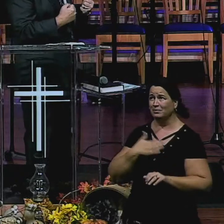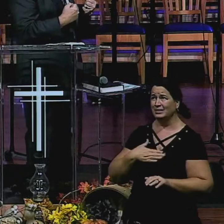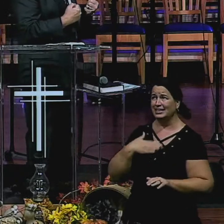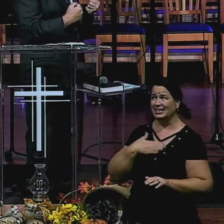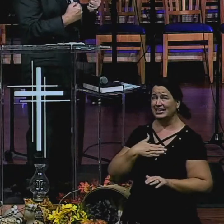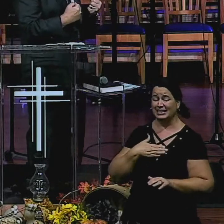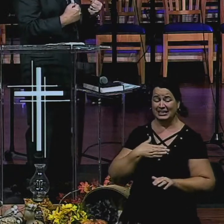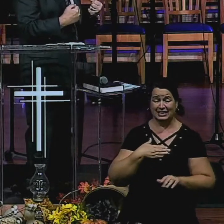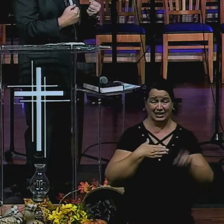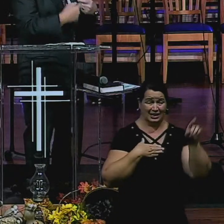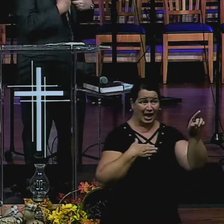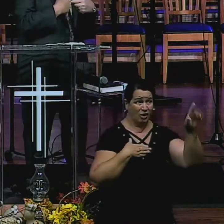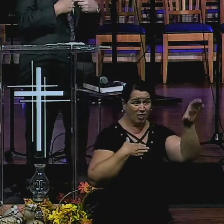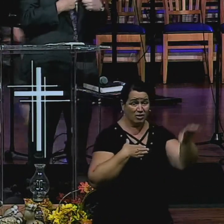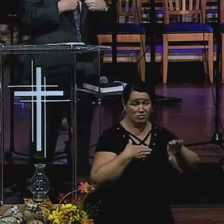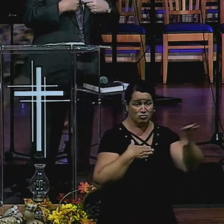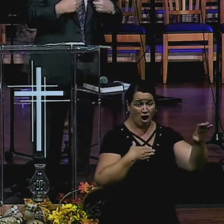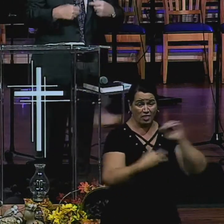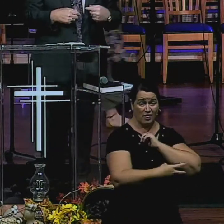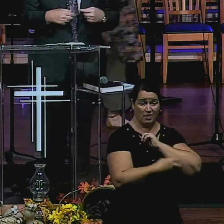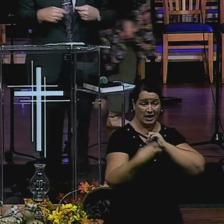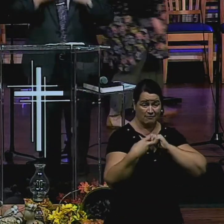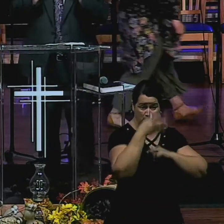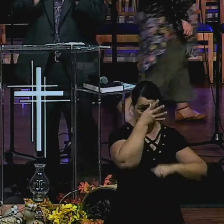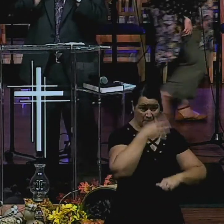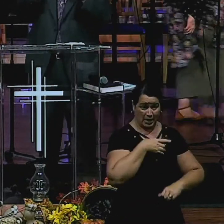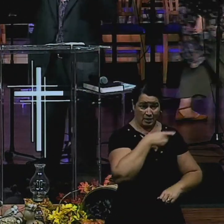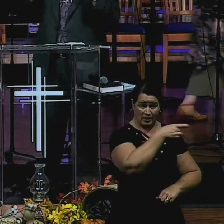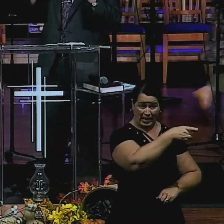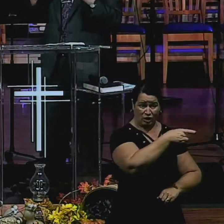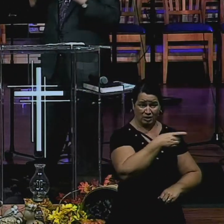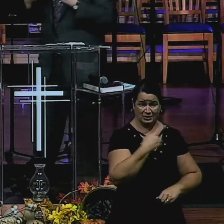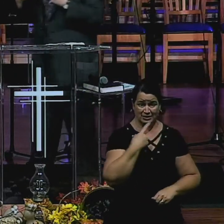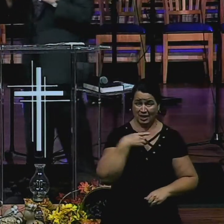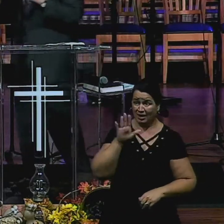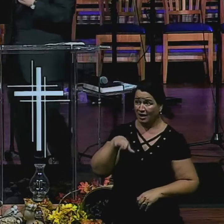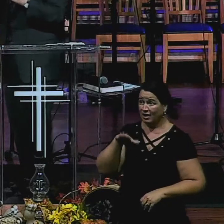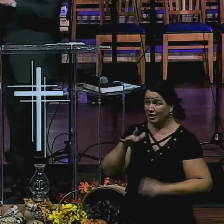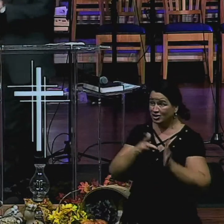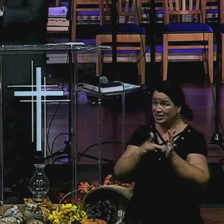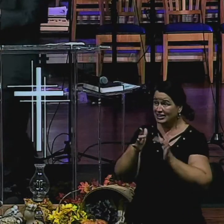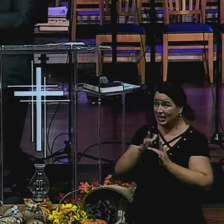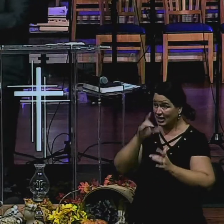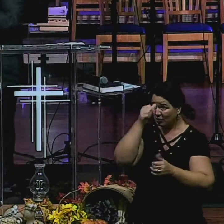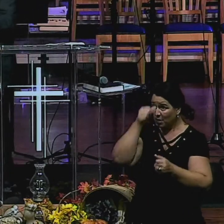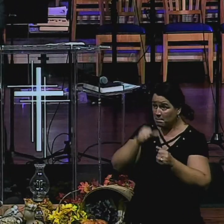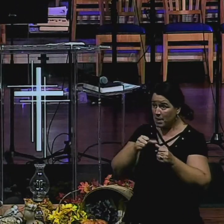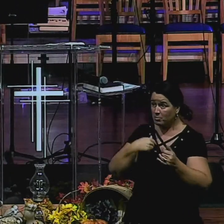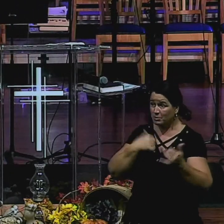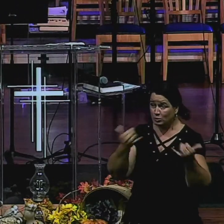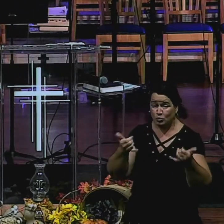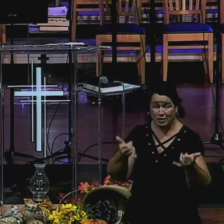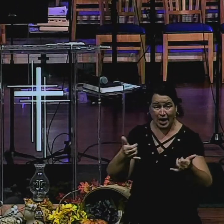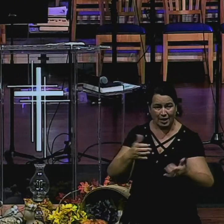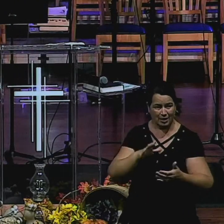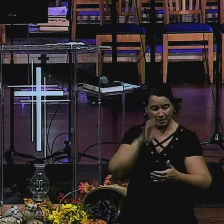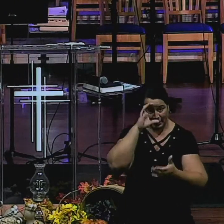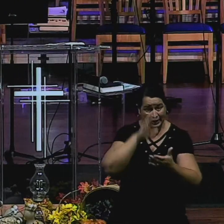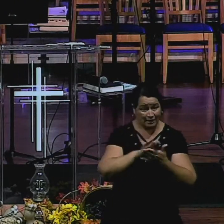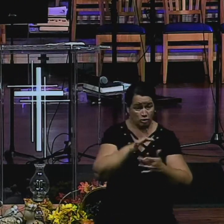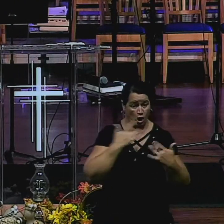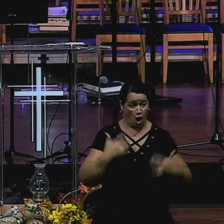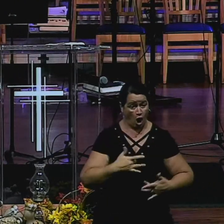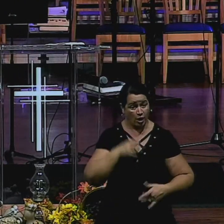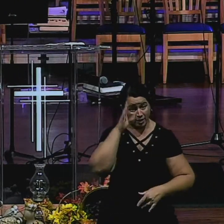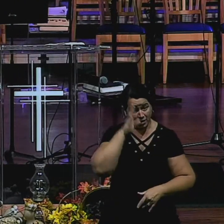like the thief on the cross. You might not have fancy words. God sees the heart. If you shall confess with your mouth that Jesus is the Lord, if you shall believe in your heart that God